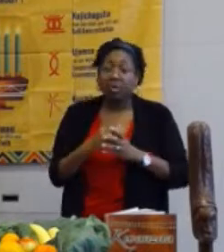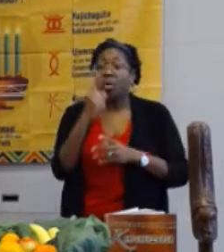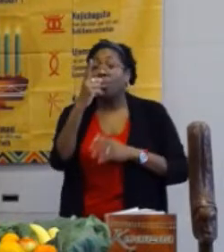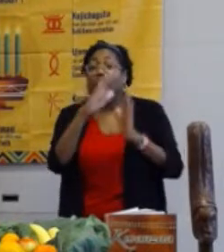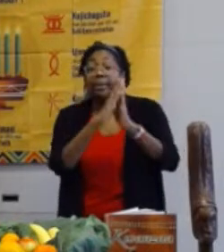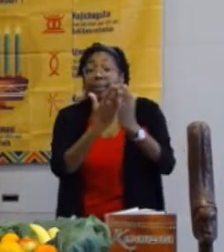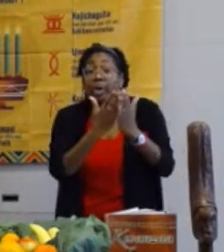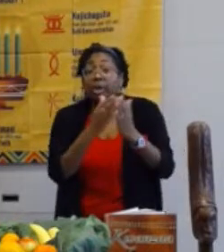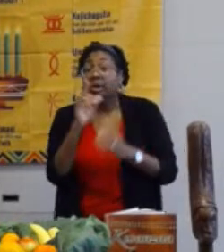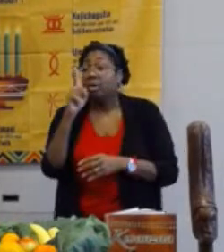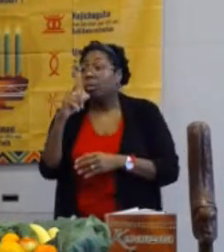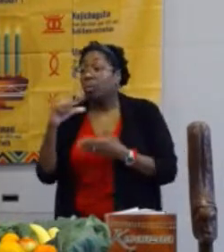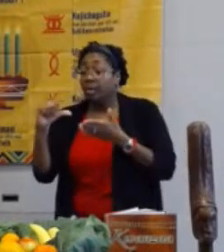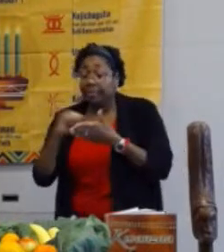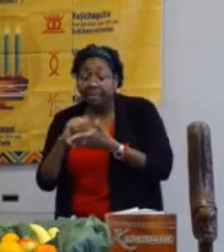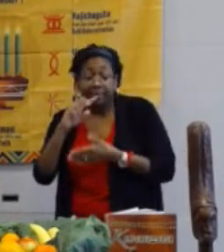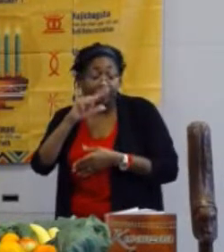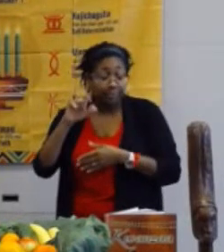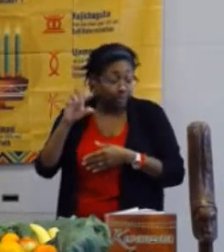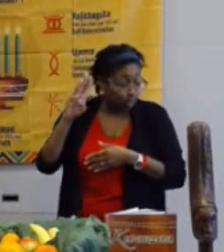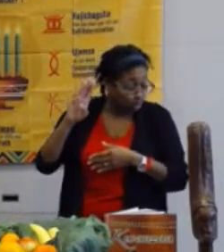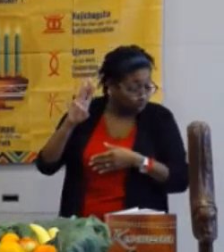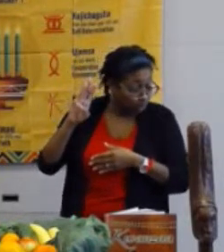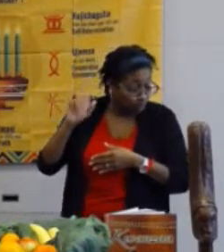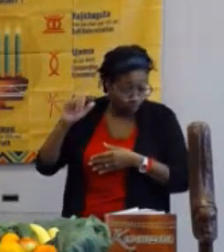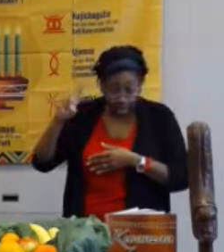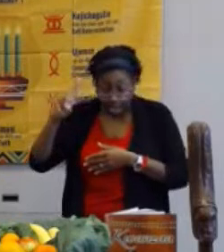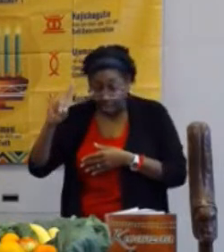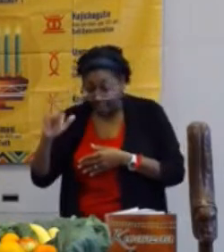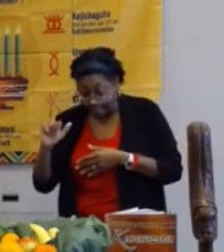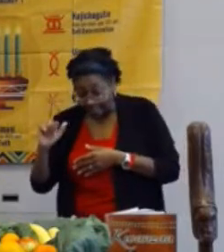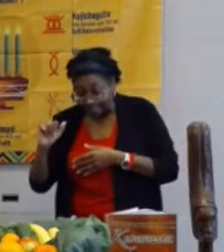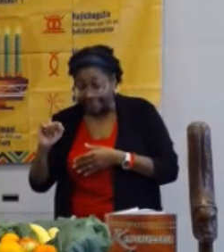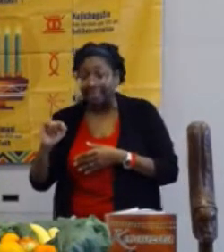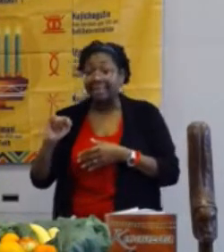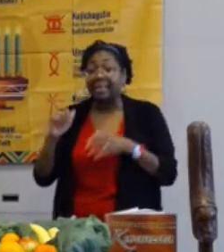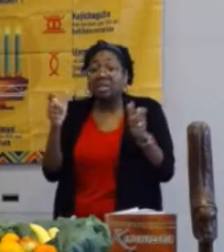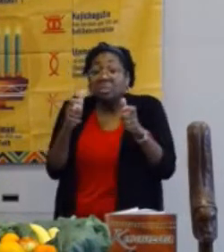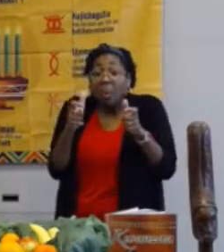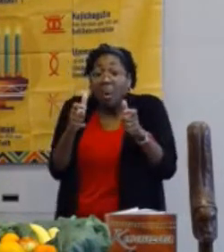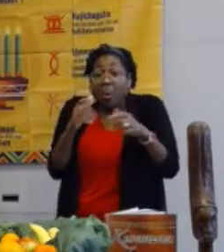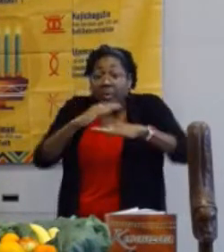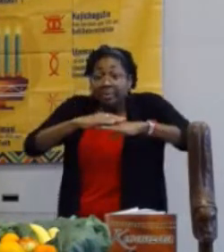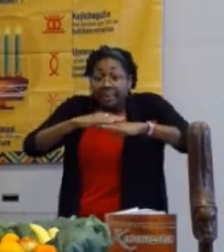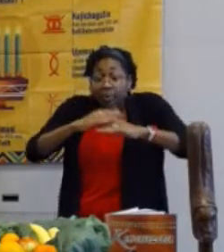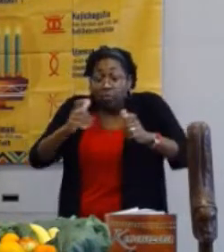One book, one piece of zawadi, again, a smaller table.